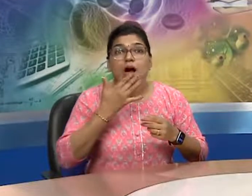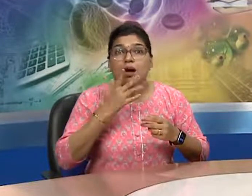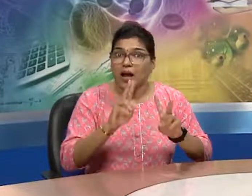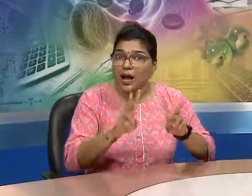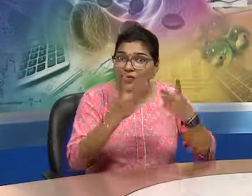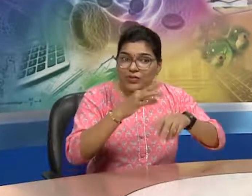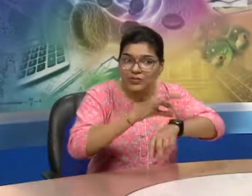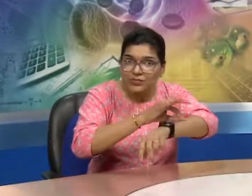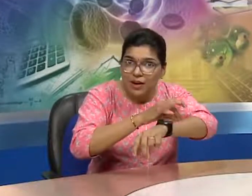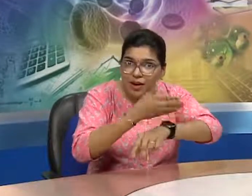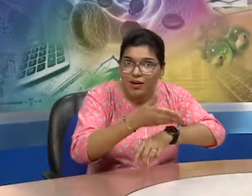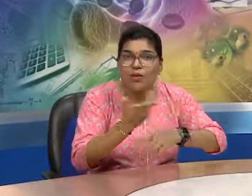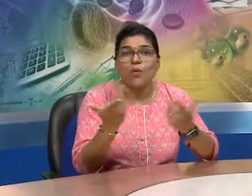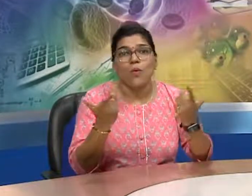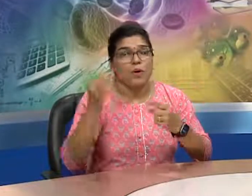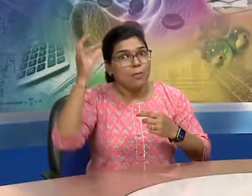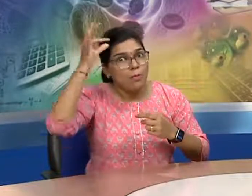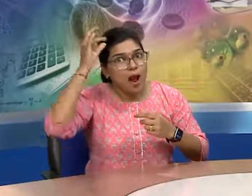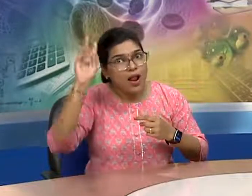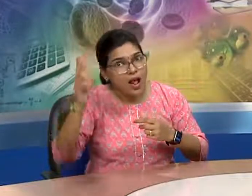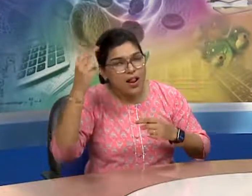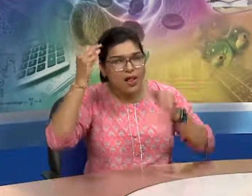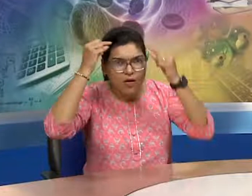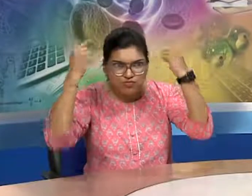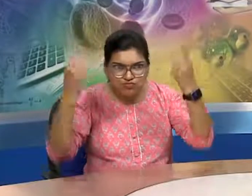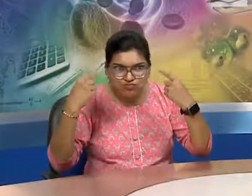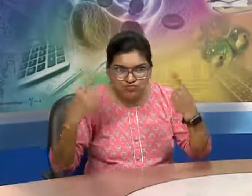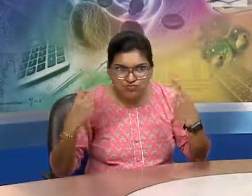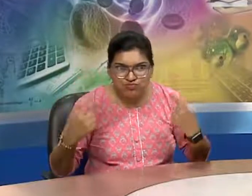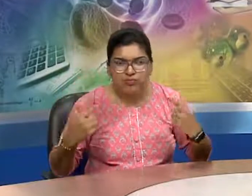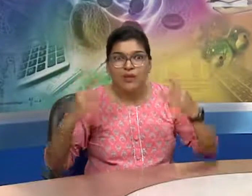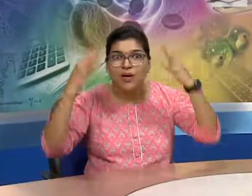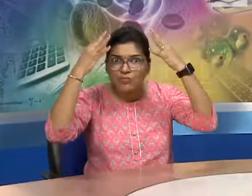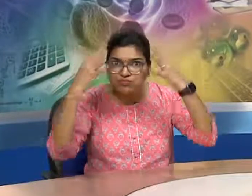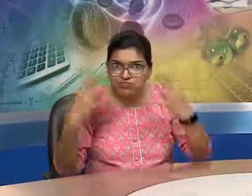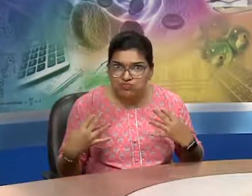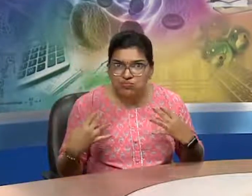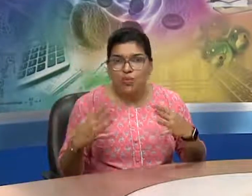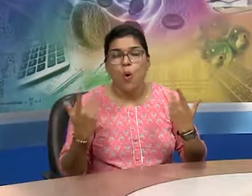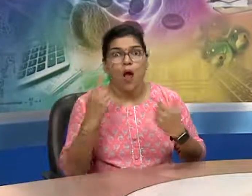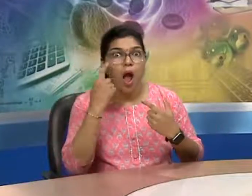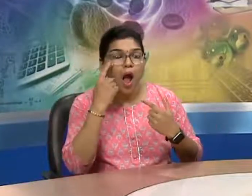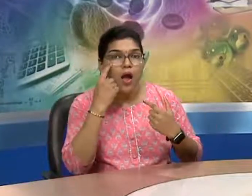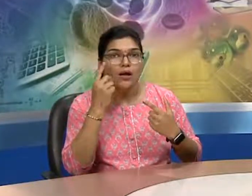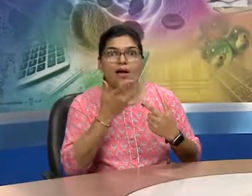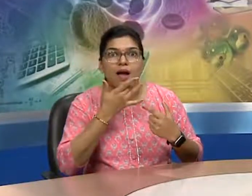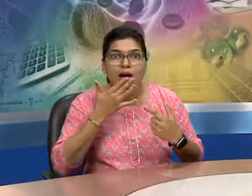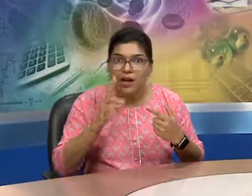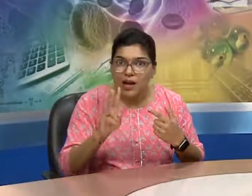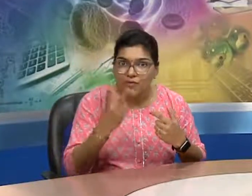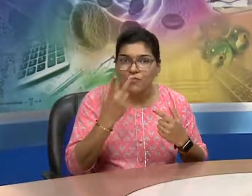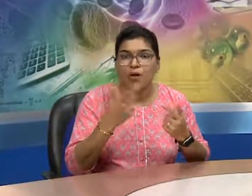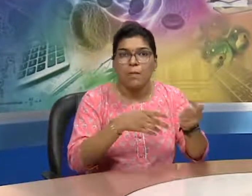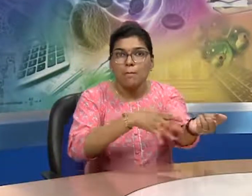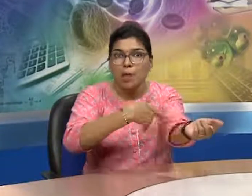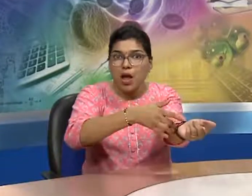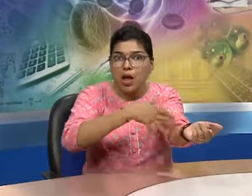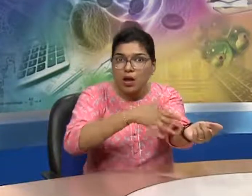There is a difference in color of skin and type of hair, curly or straight, eye